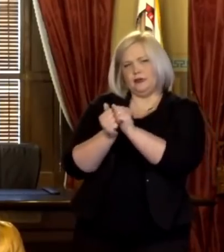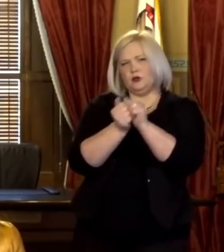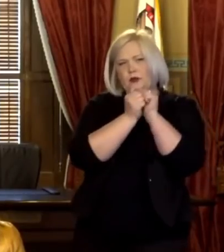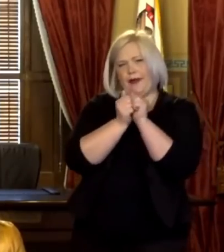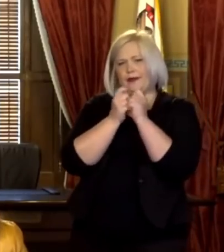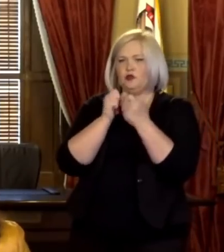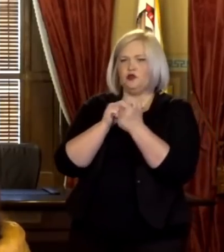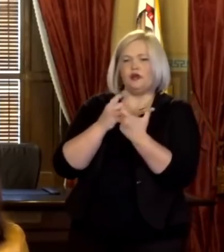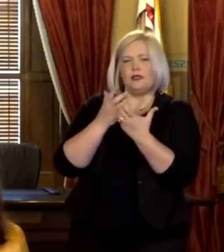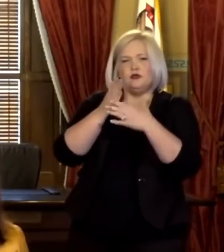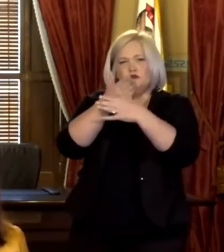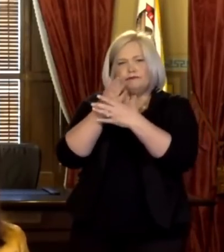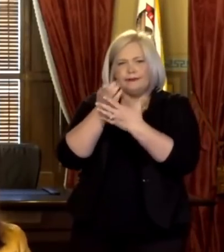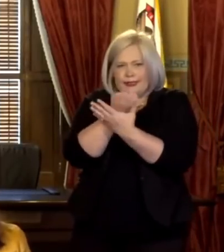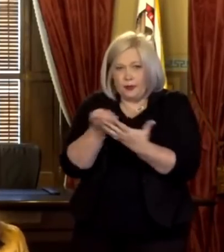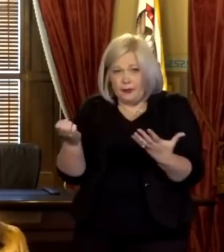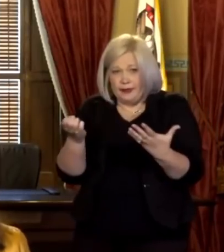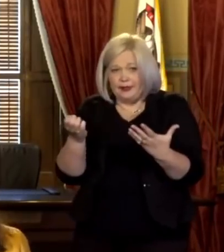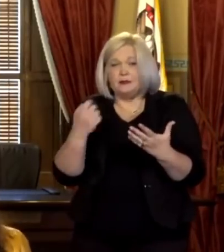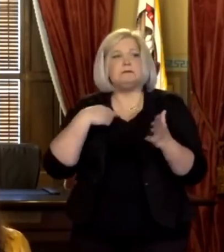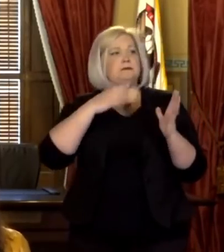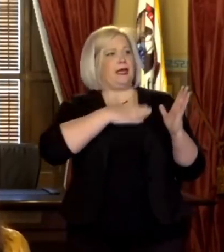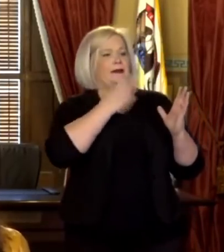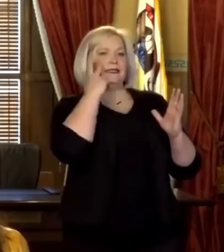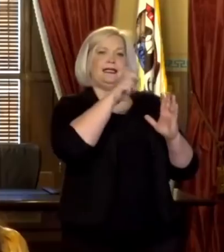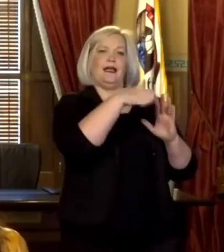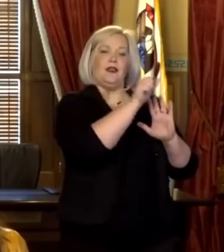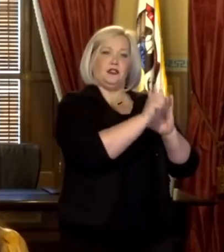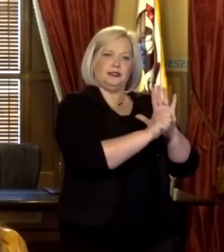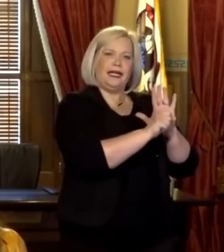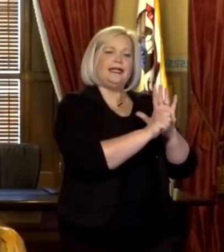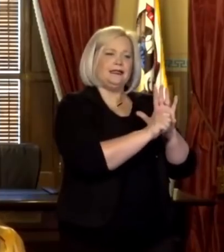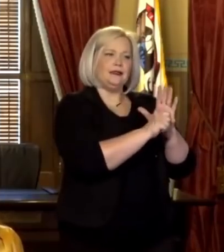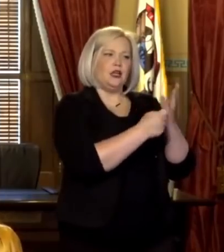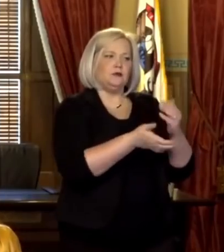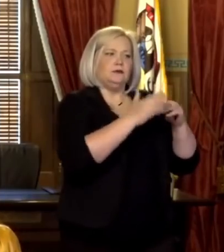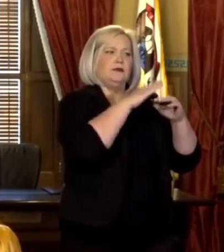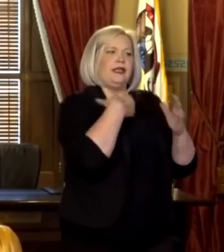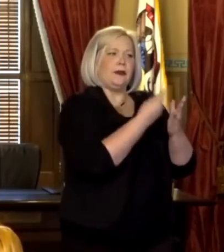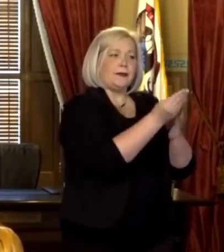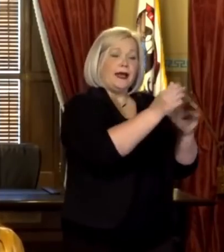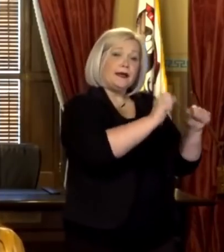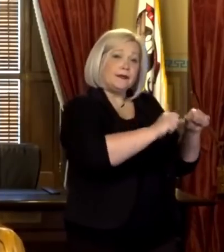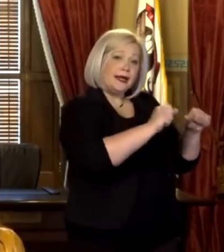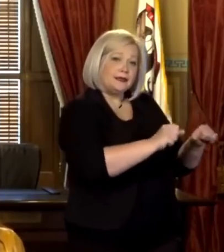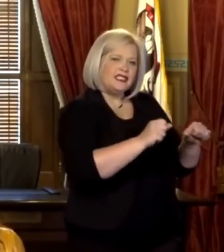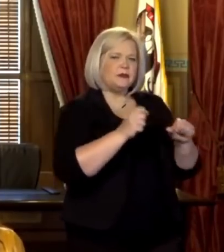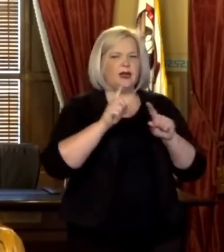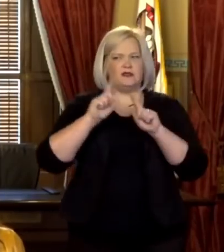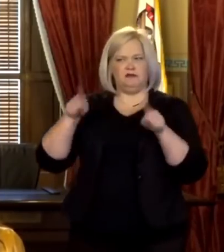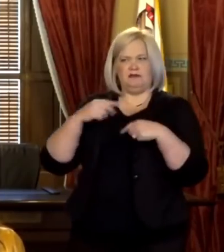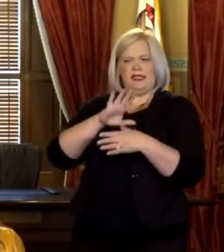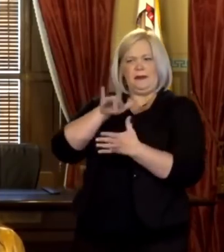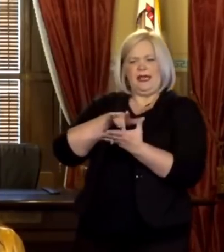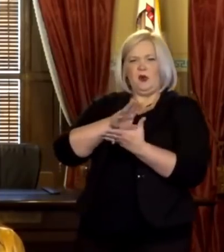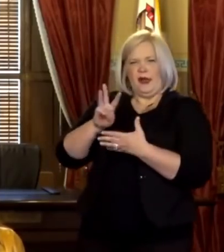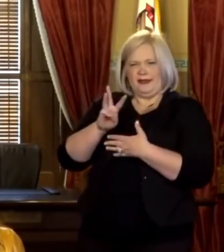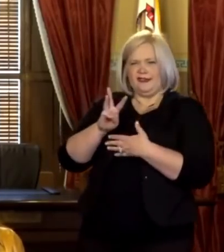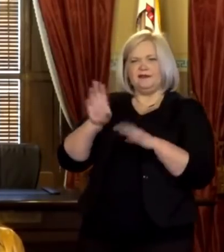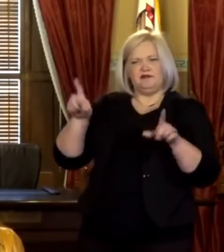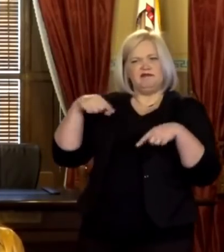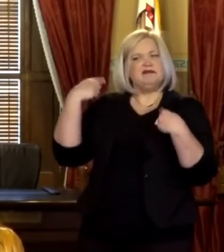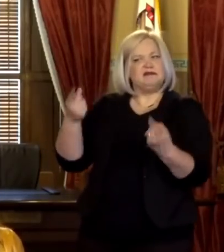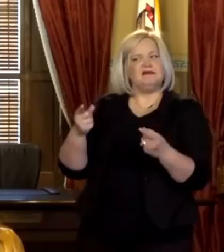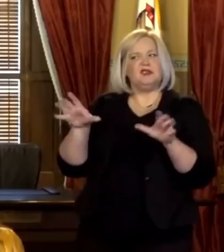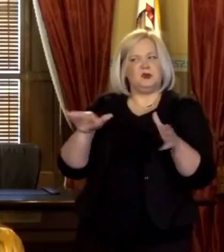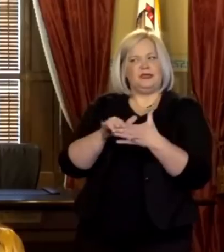are pursuing working together and increasing their buying capacity, but we've been doing that here in the Midwest for a